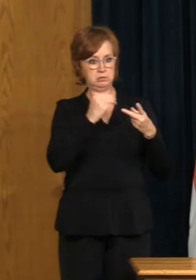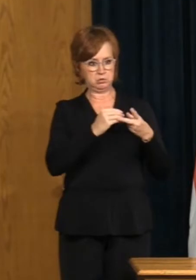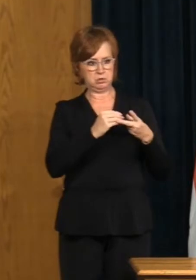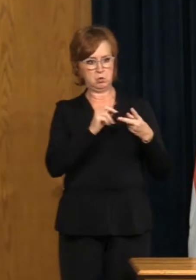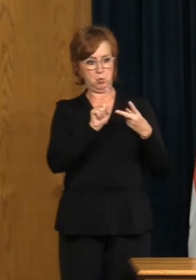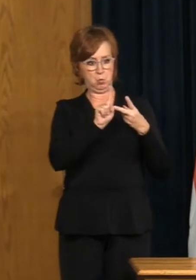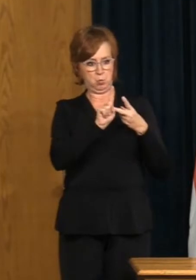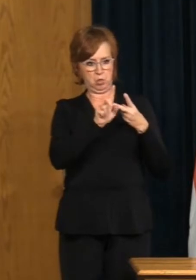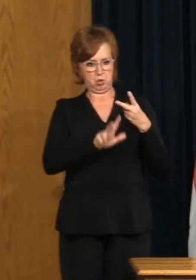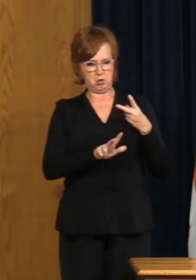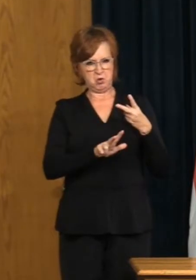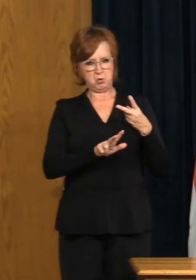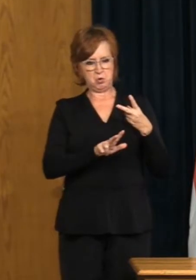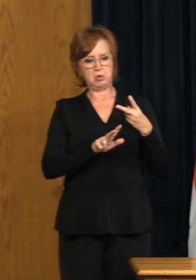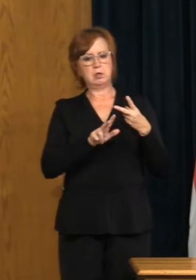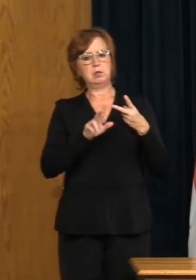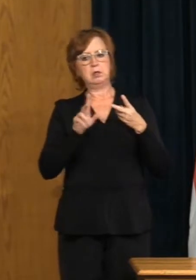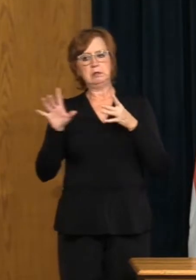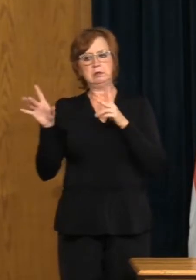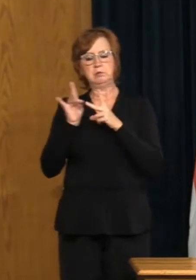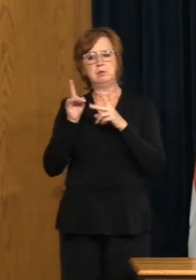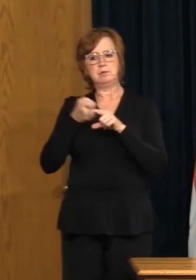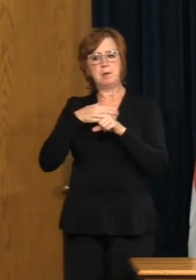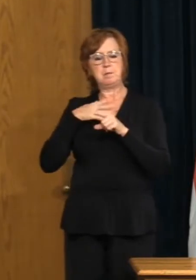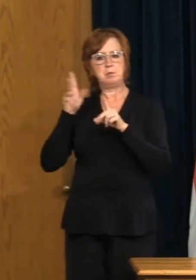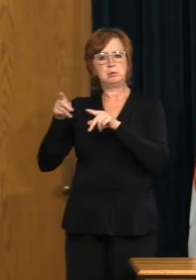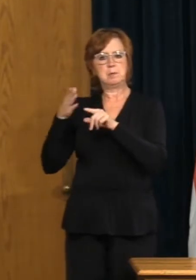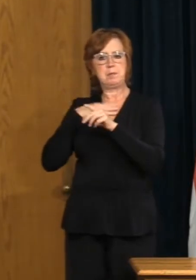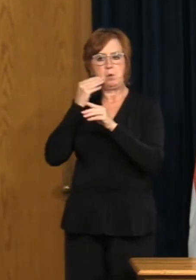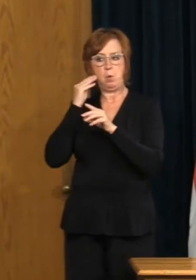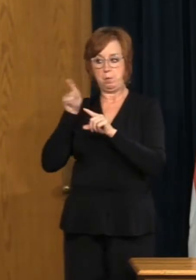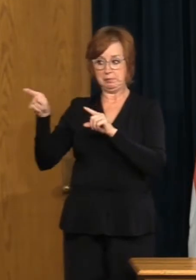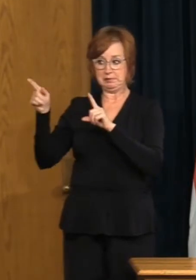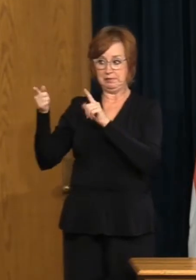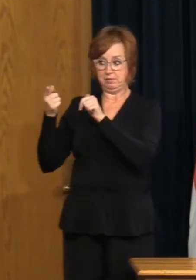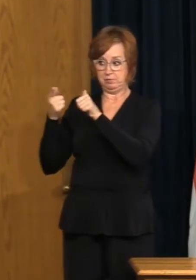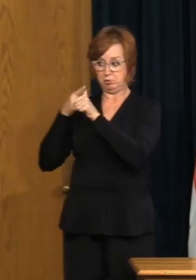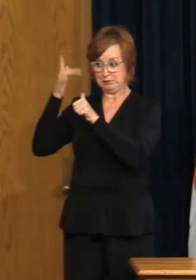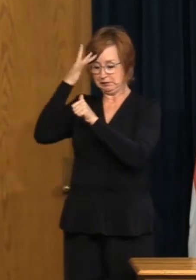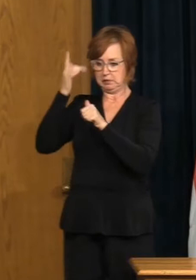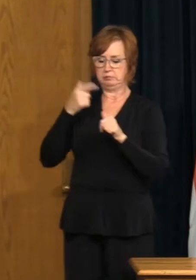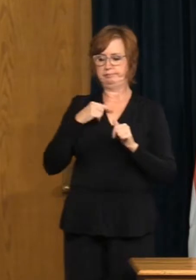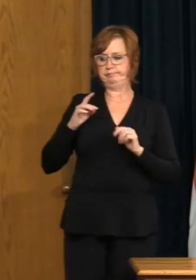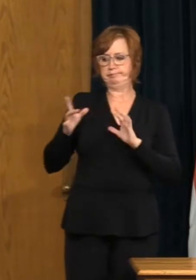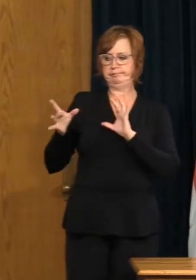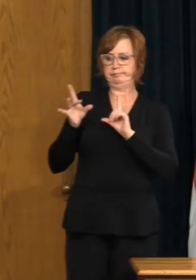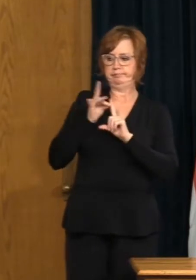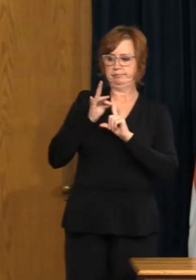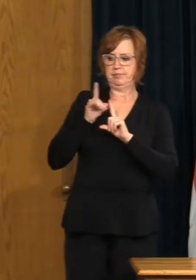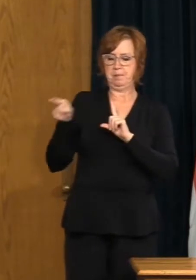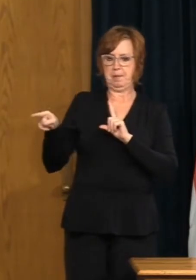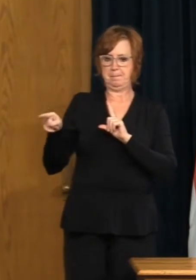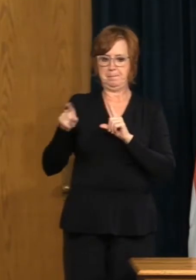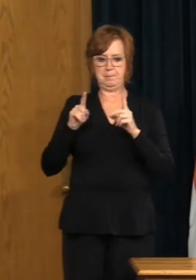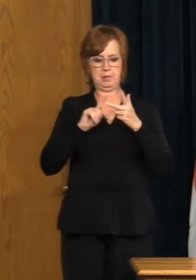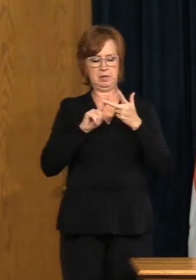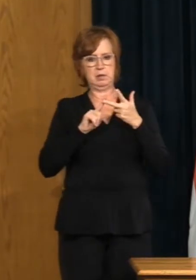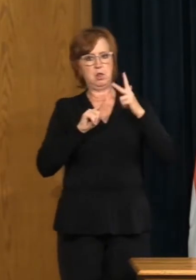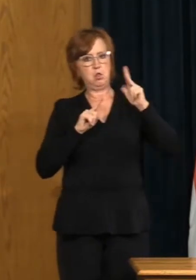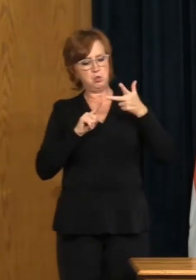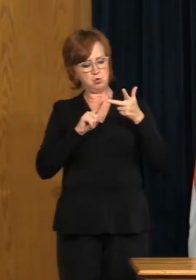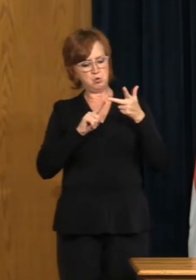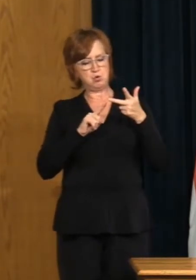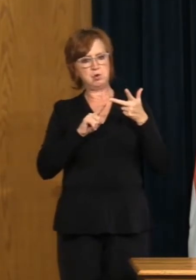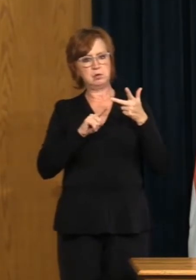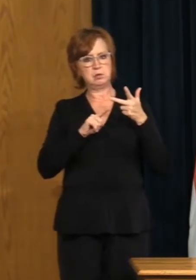to another case, whether in the household setting or in a mass gathering or other setting. And there were very few cases, actually less than 5 over